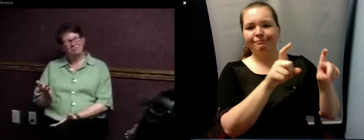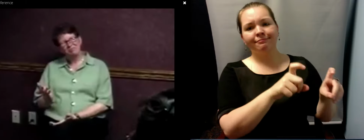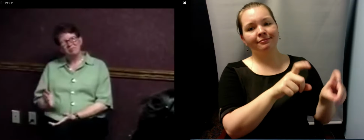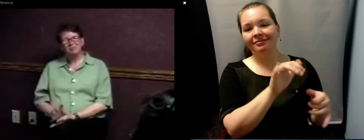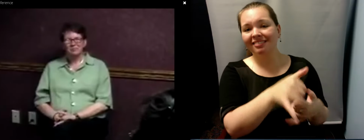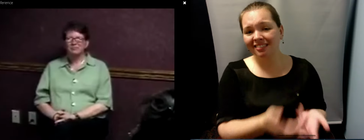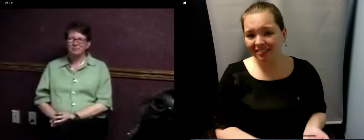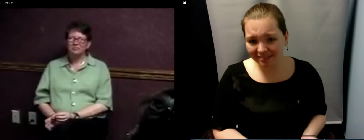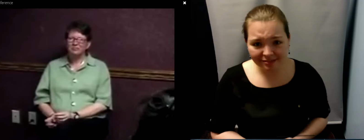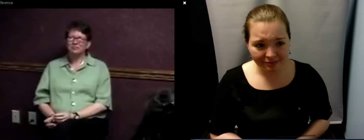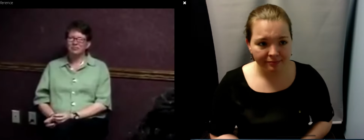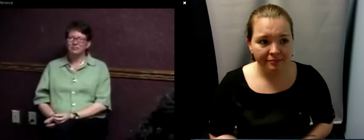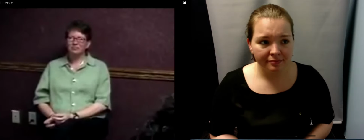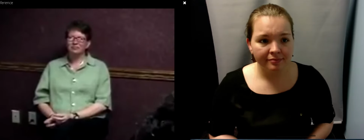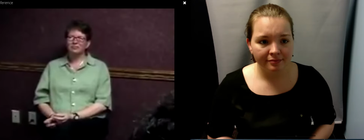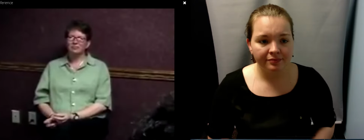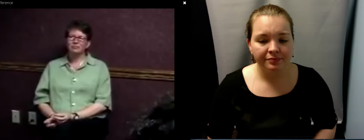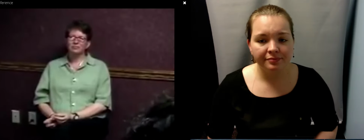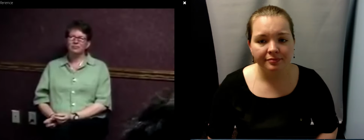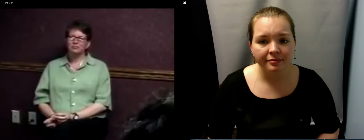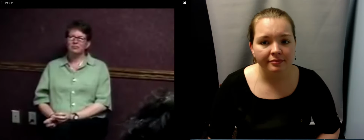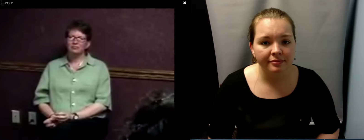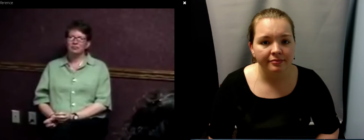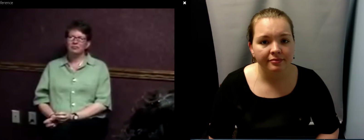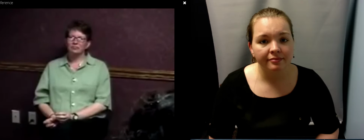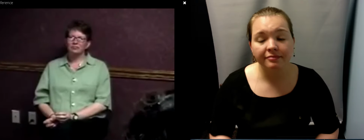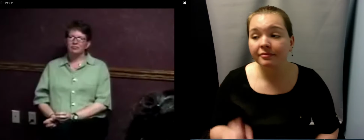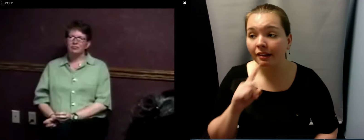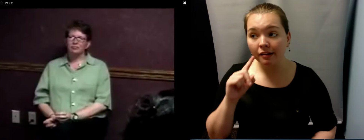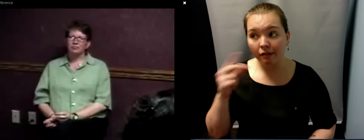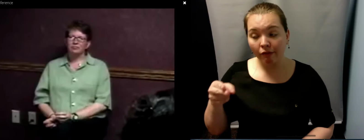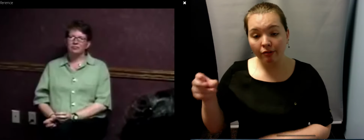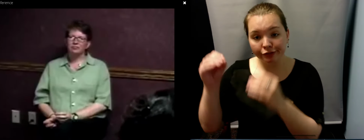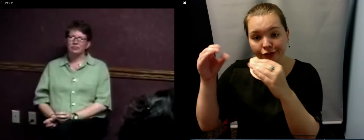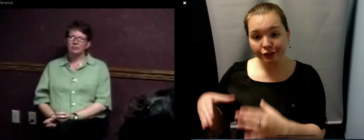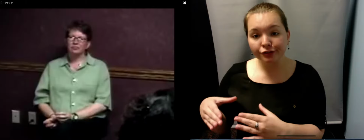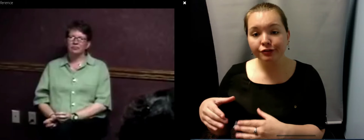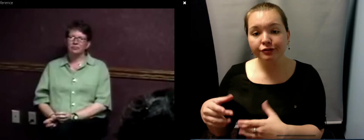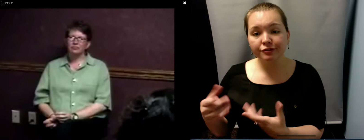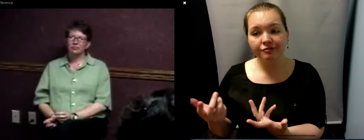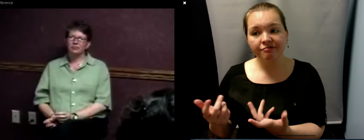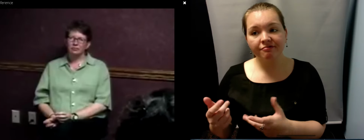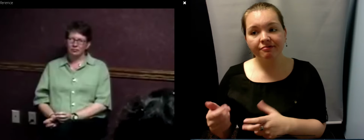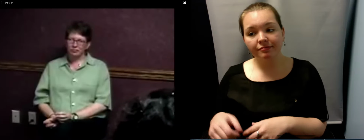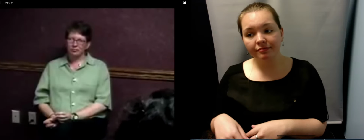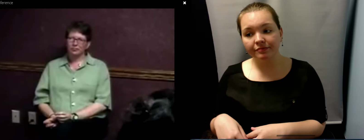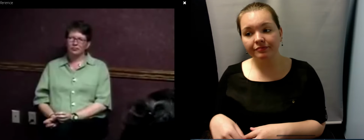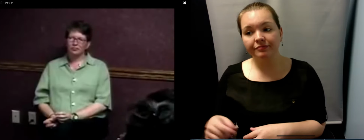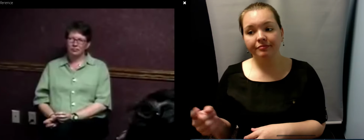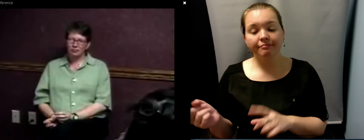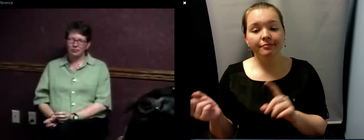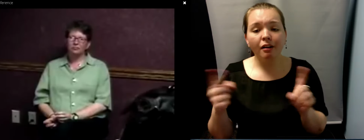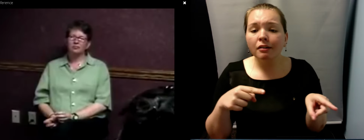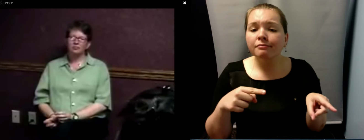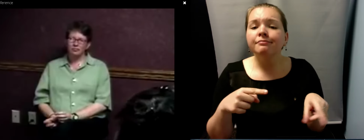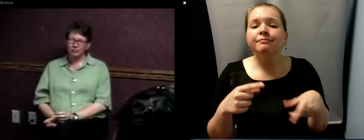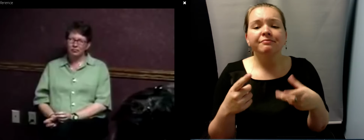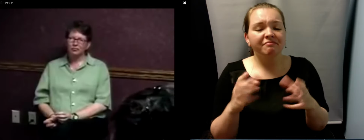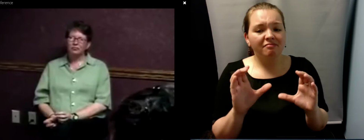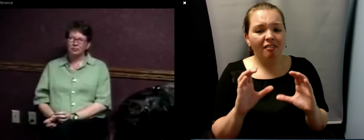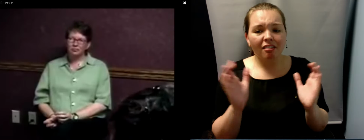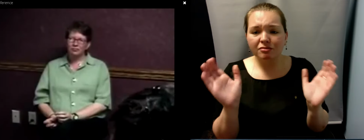have, part of that is the job of the teacher of deaf and hard of hearing in our school to come in at least she